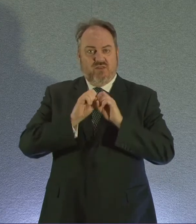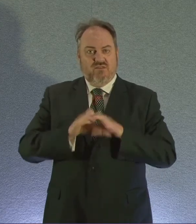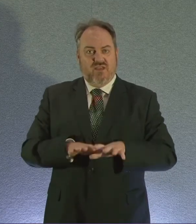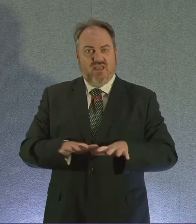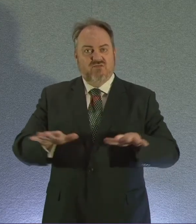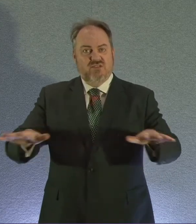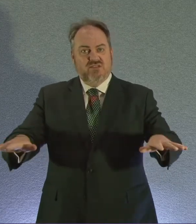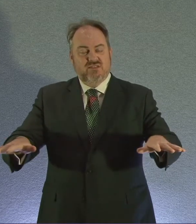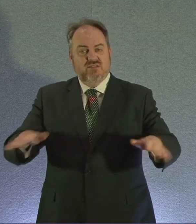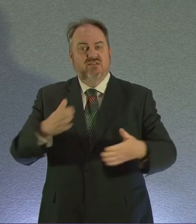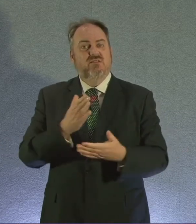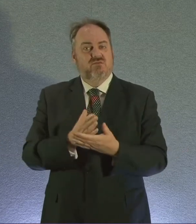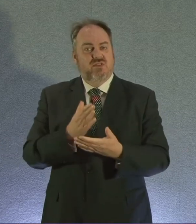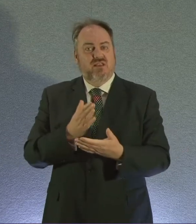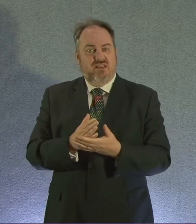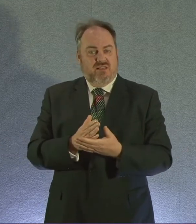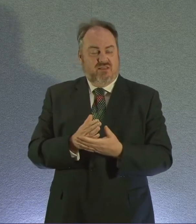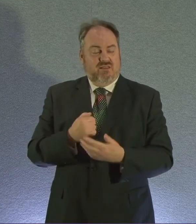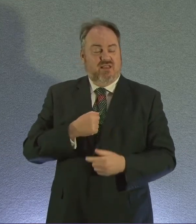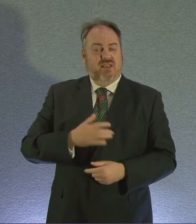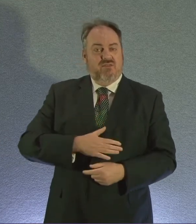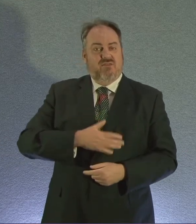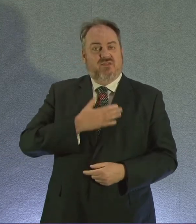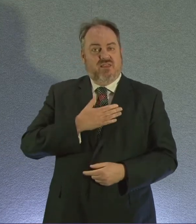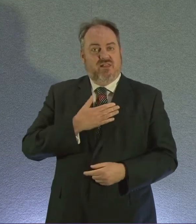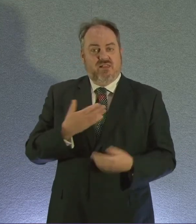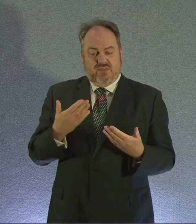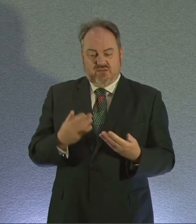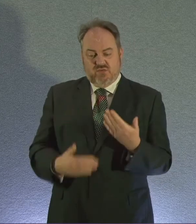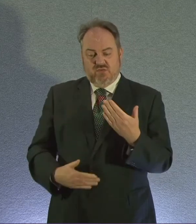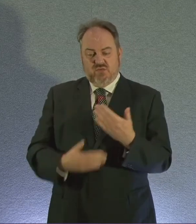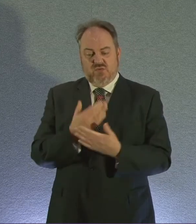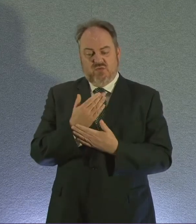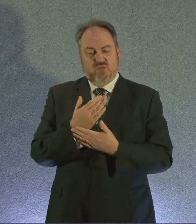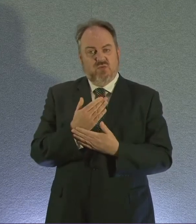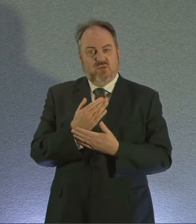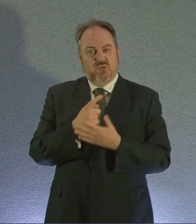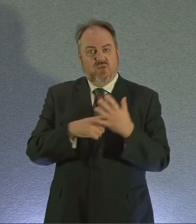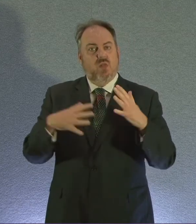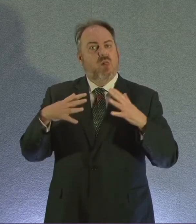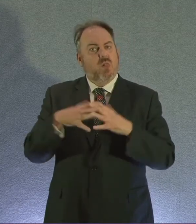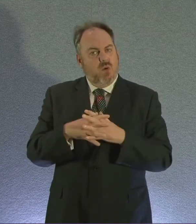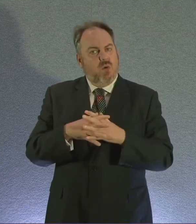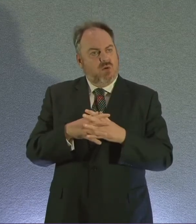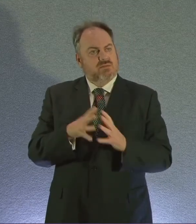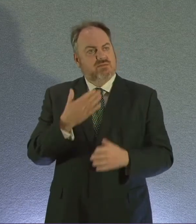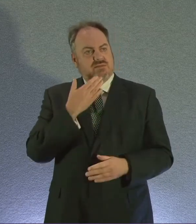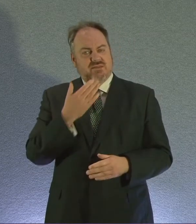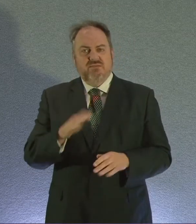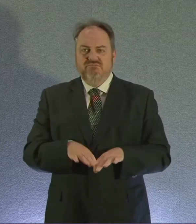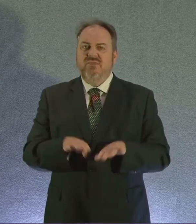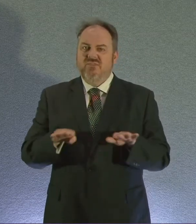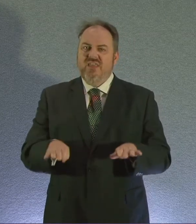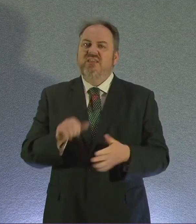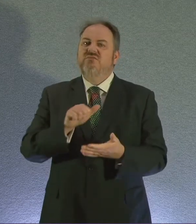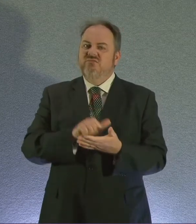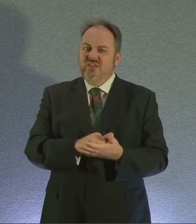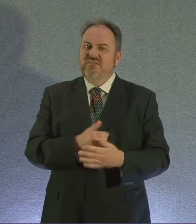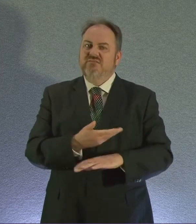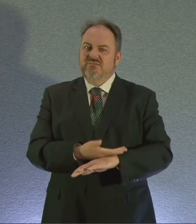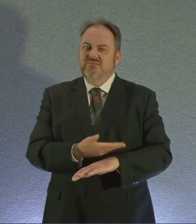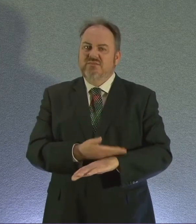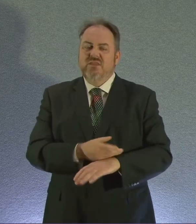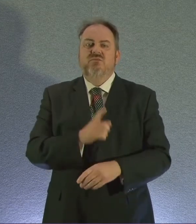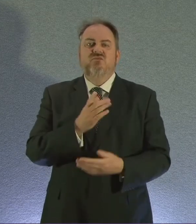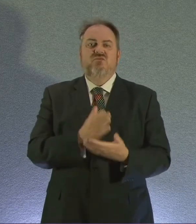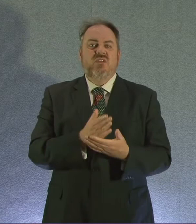this legislation at decision time, I think this revised legislation is proportionate. And if we go right back to the opening statement